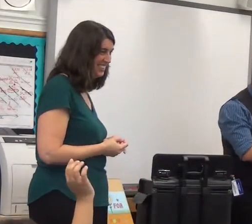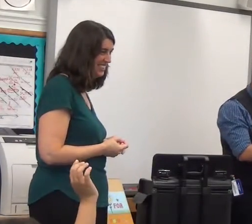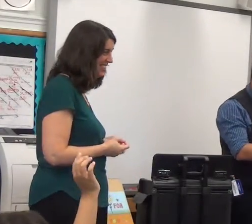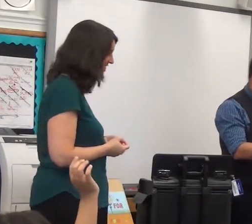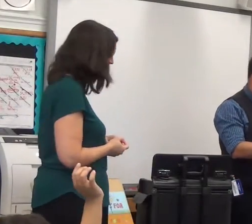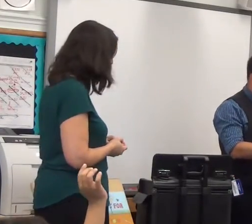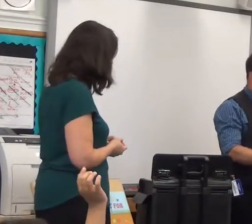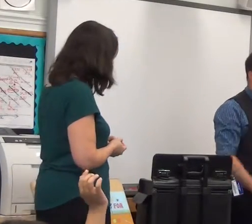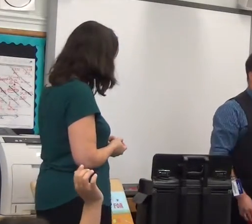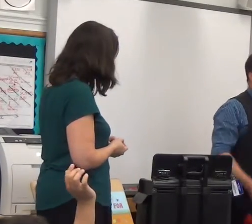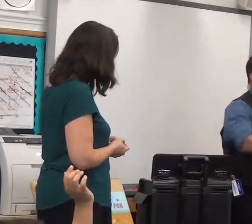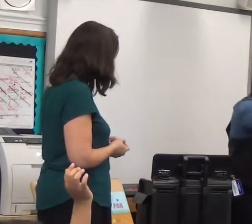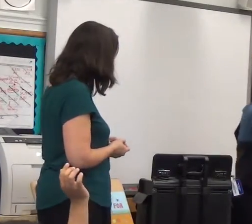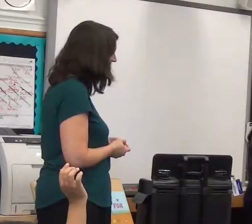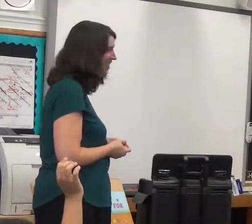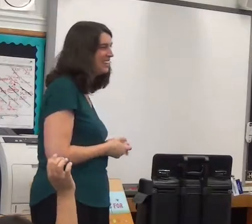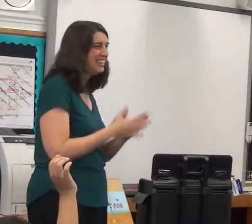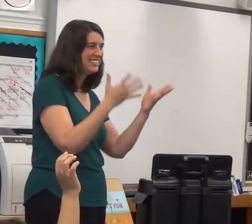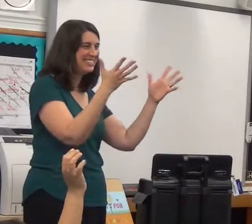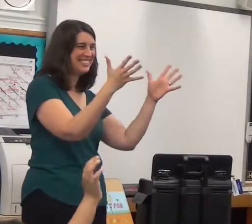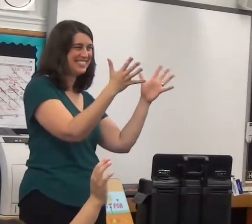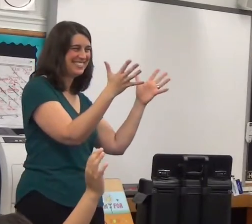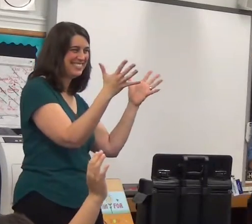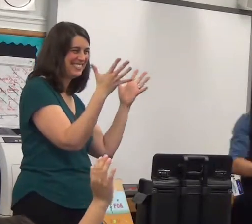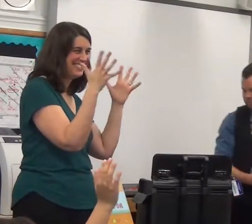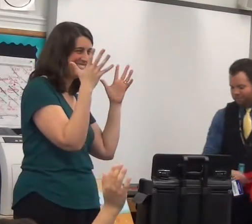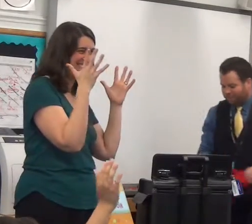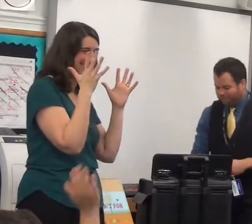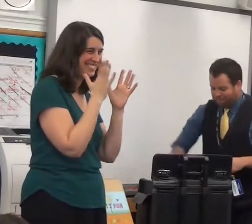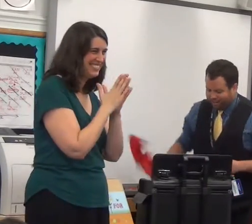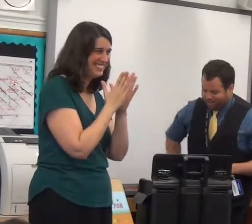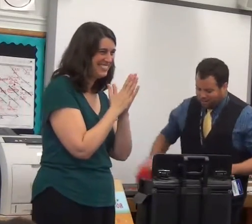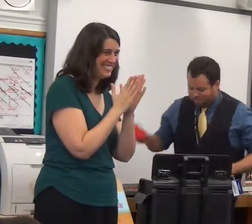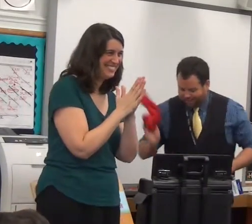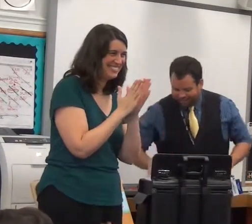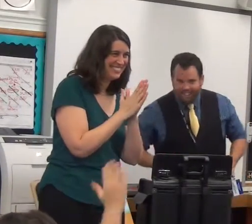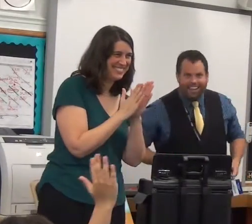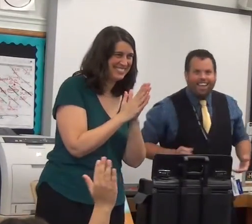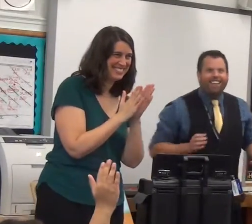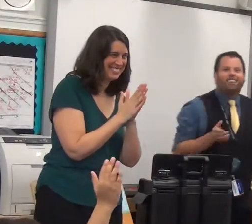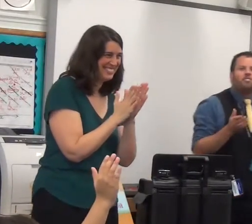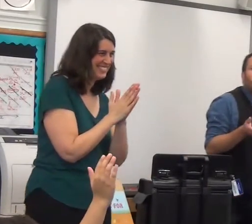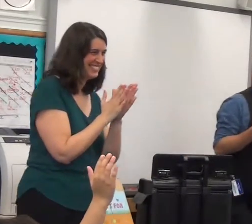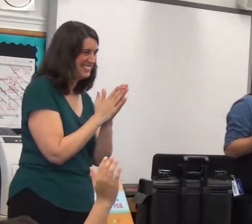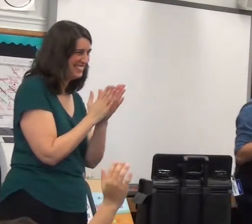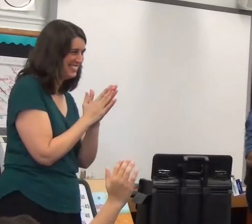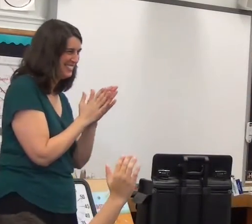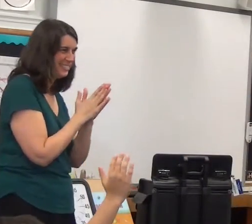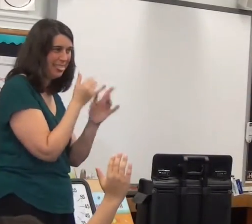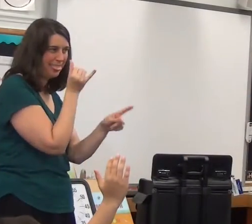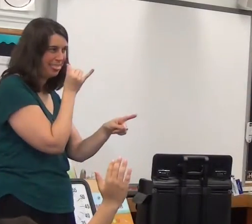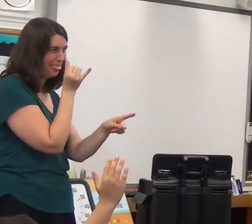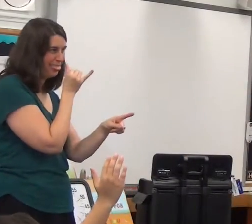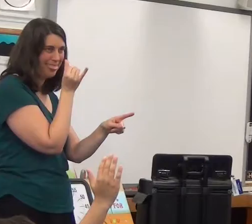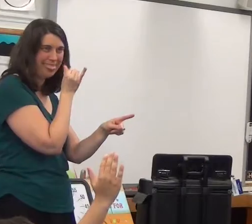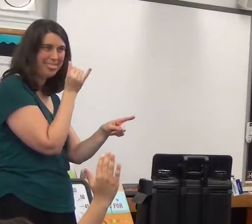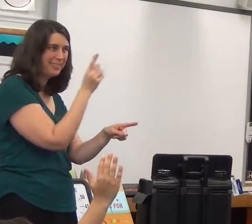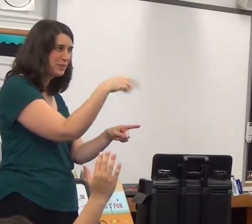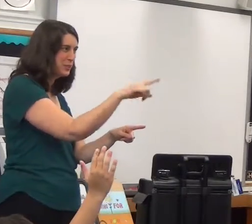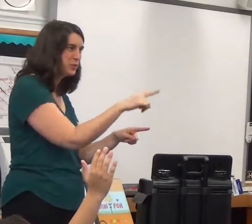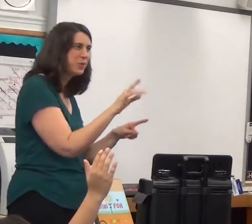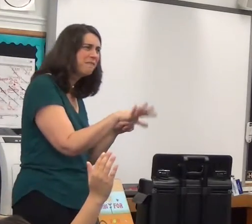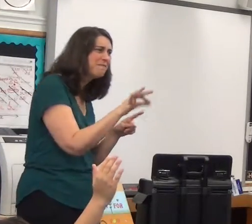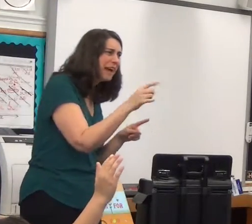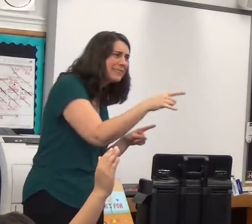goes. That's one way to do it. One more big hit. You guys did a good job. Thank you very much. So much. They're so silly. They're so silly. Where